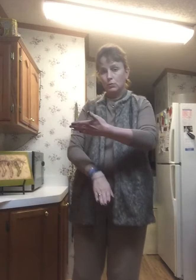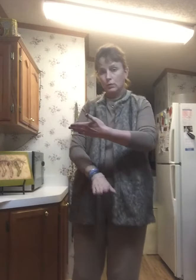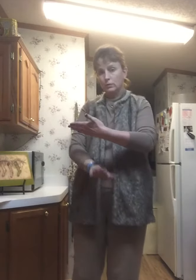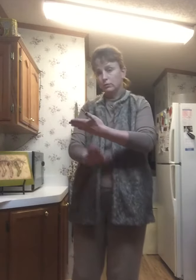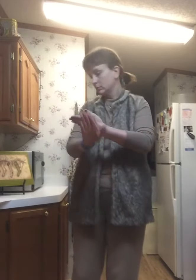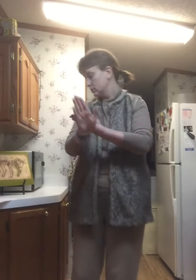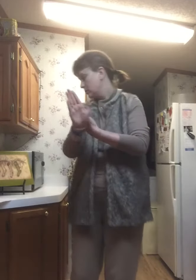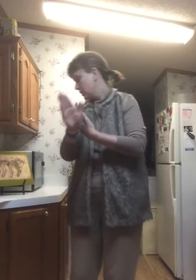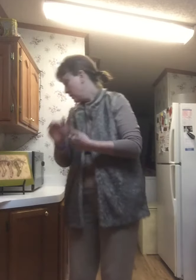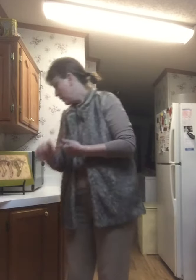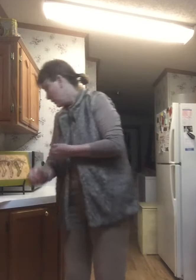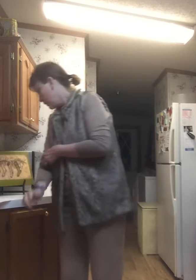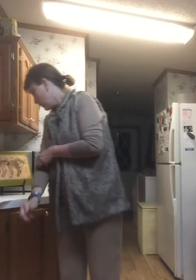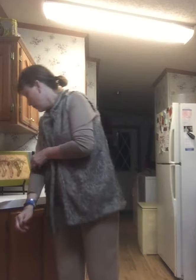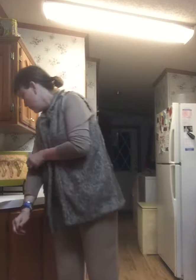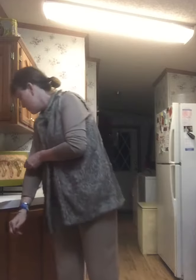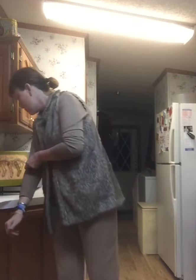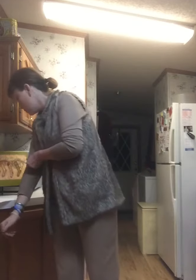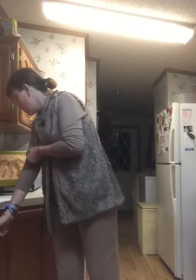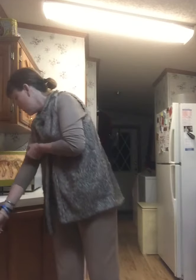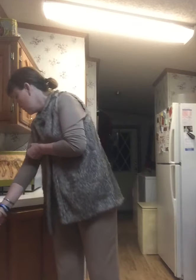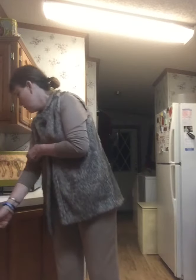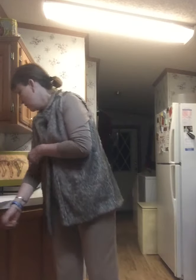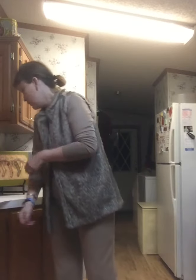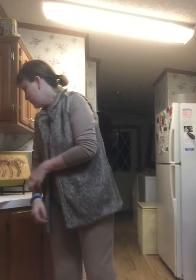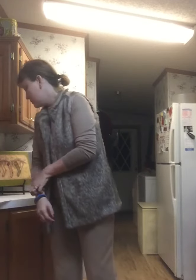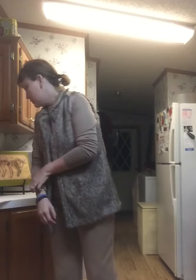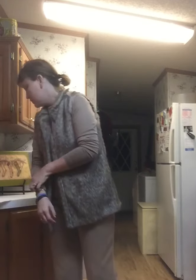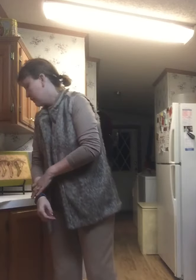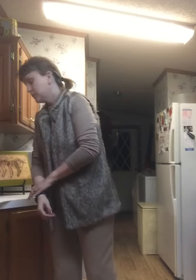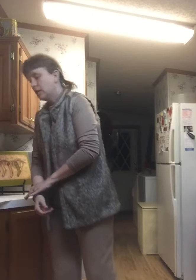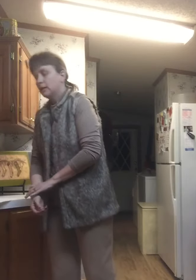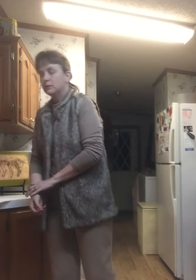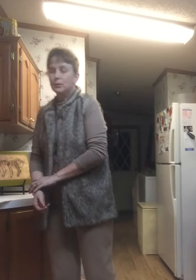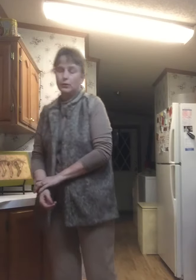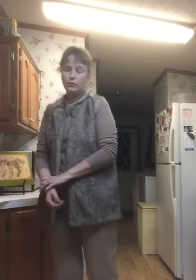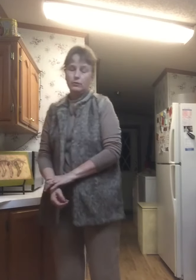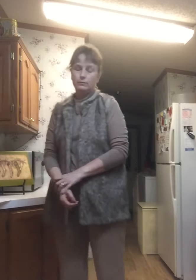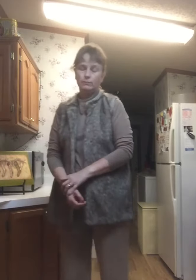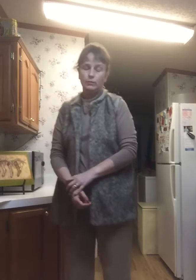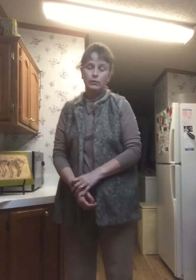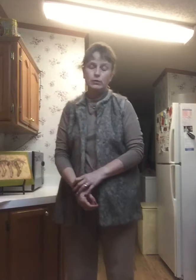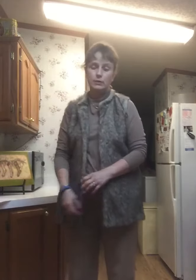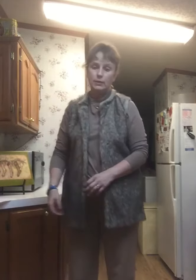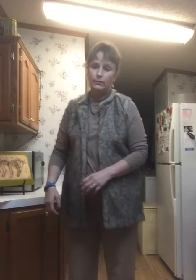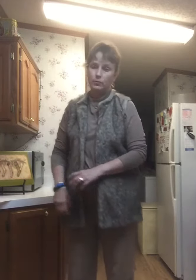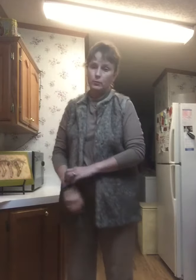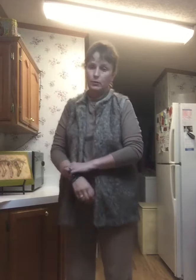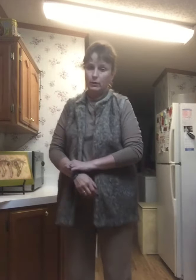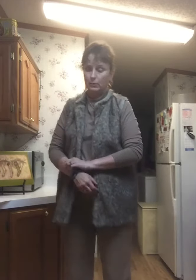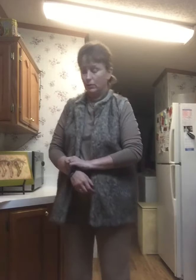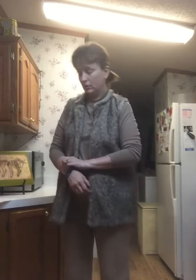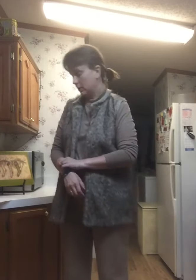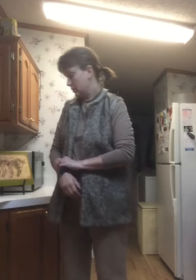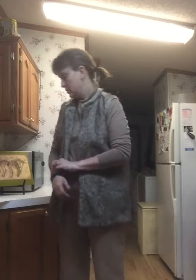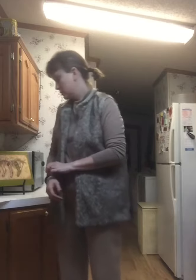born, and it's the same thing as birth, when we did Savior's birth up earlier. So